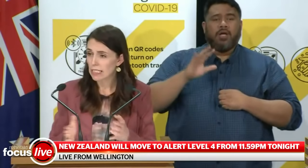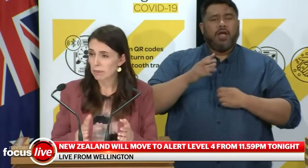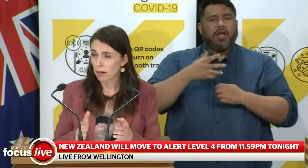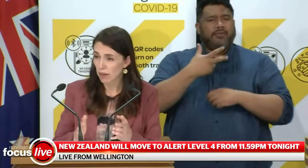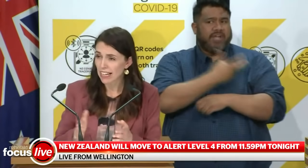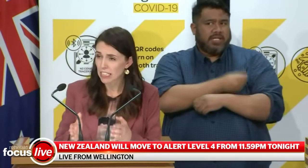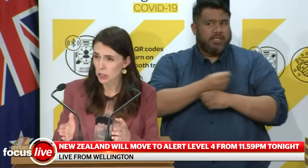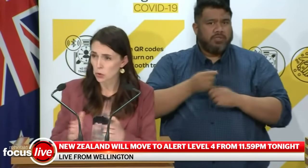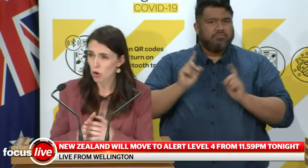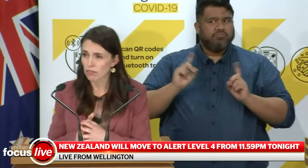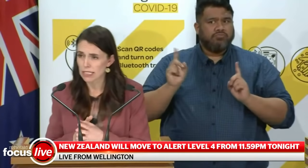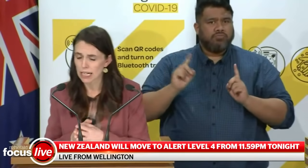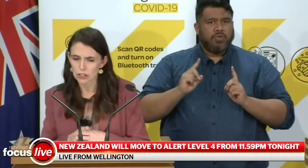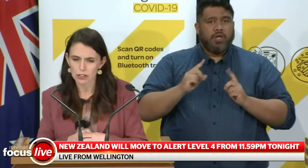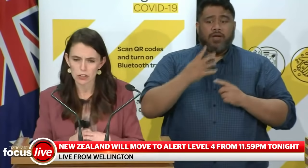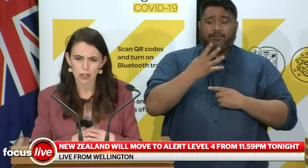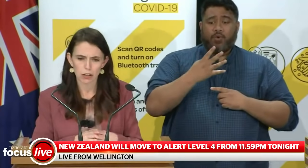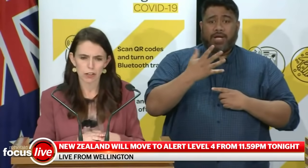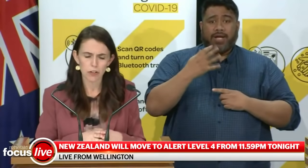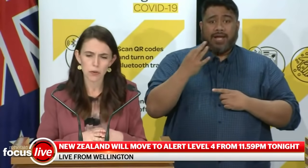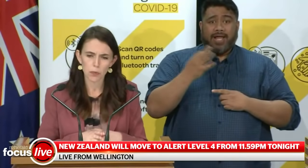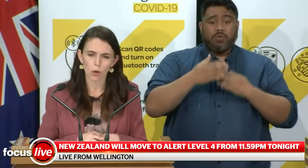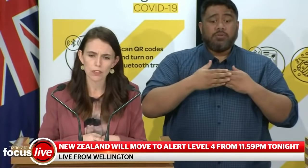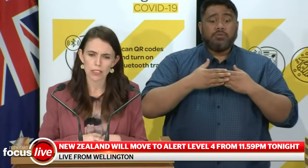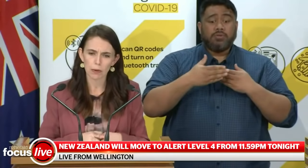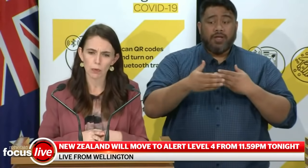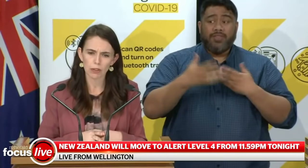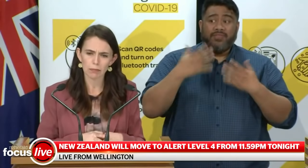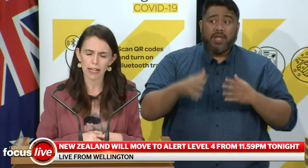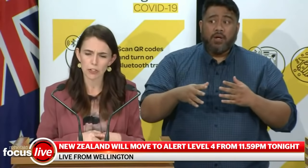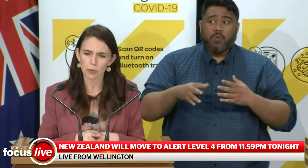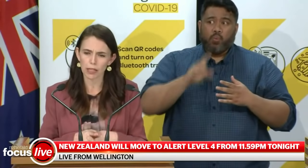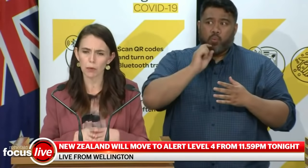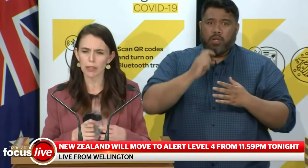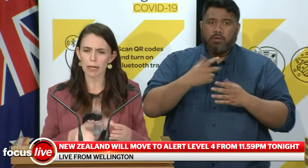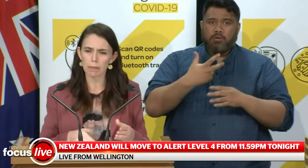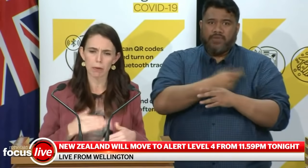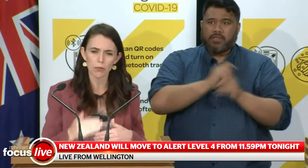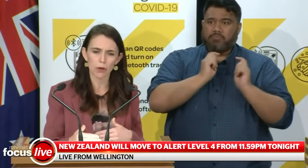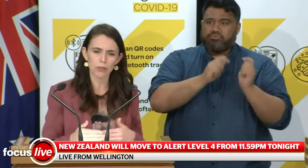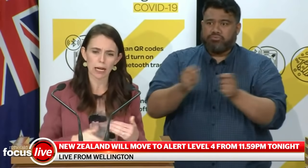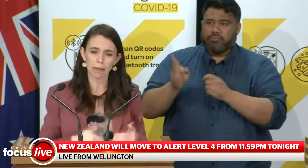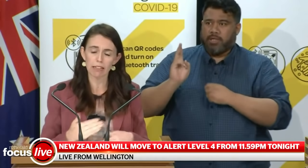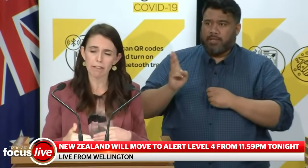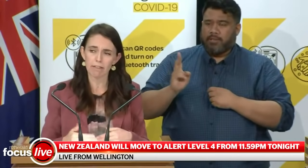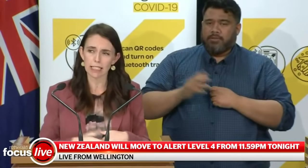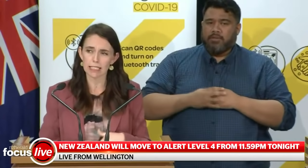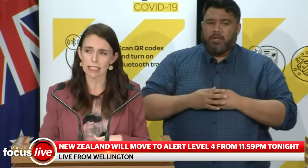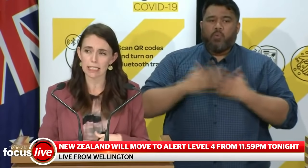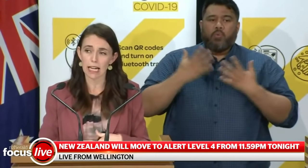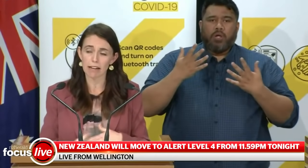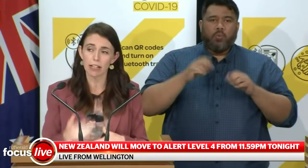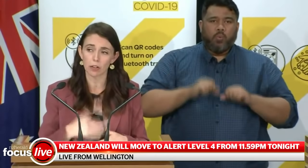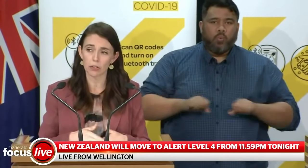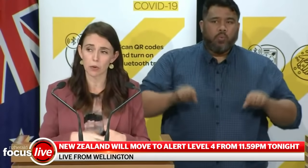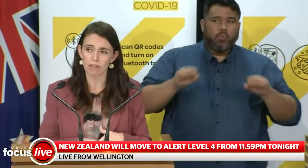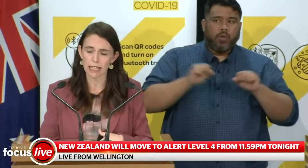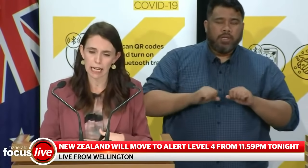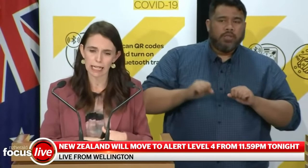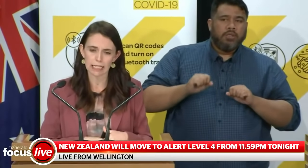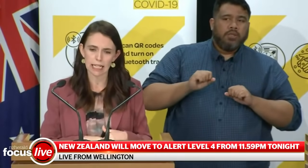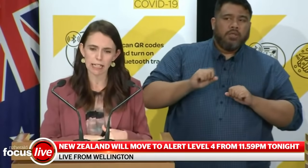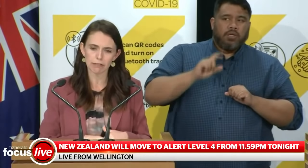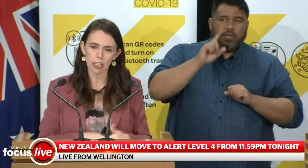Look, we've had initial conversations. The view was that we wanted to make sure that we were keeping both those coming in for vaccine safe and those